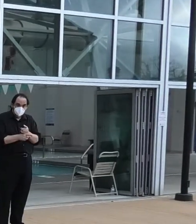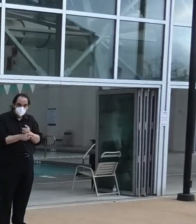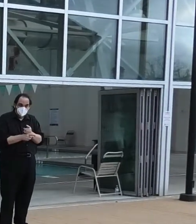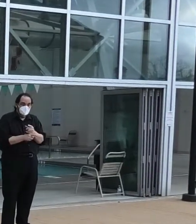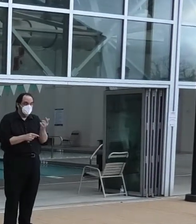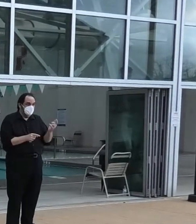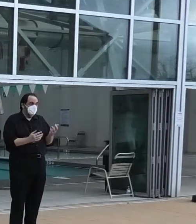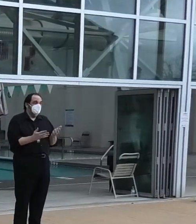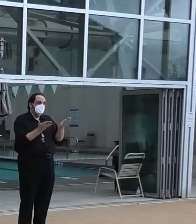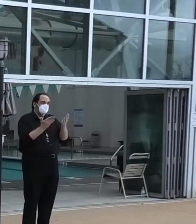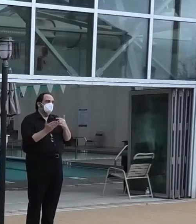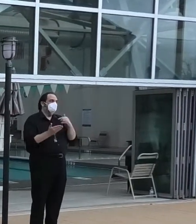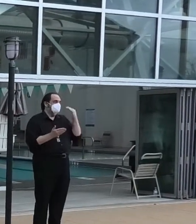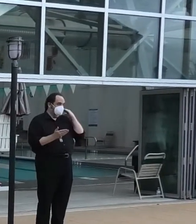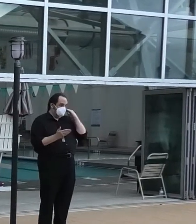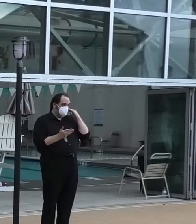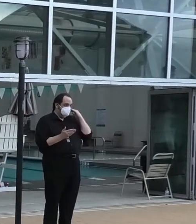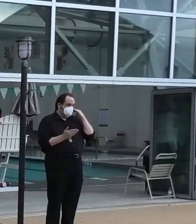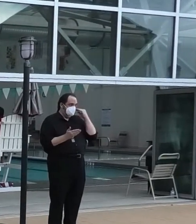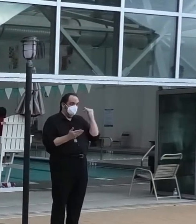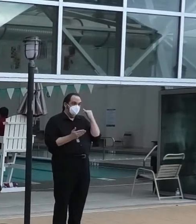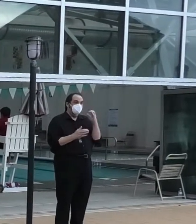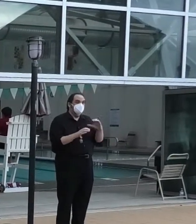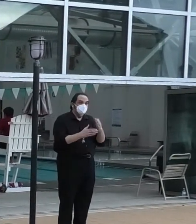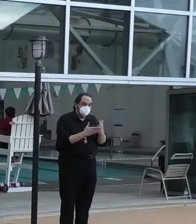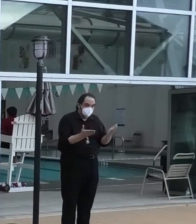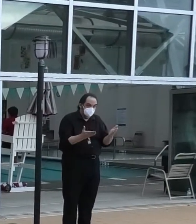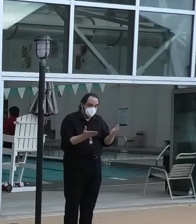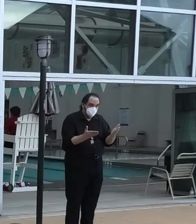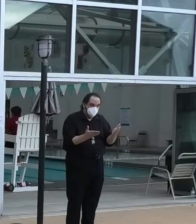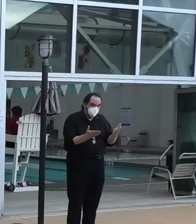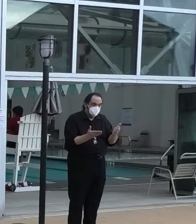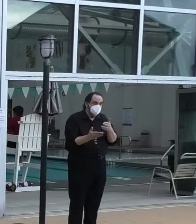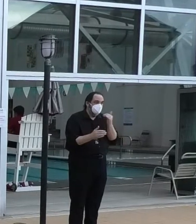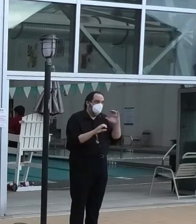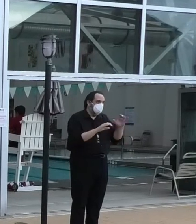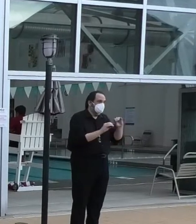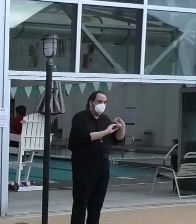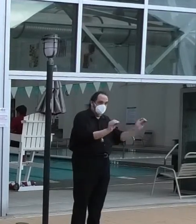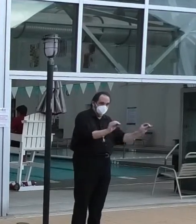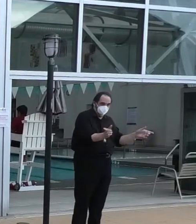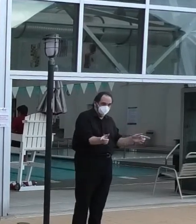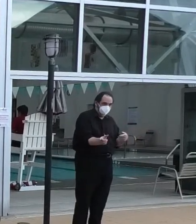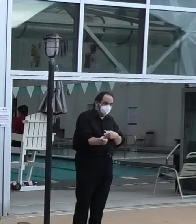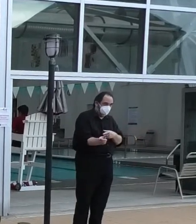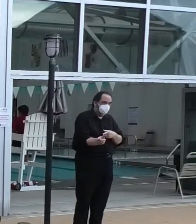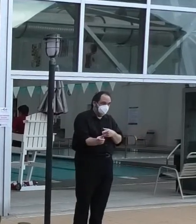the fire service, we know that if you do something, it's better than doing nothing at all.